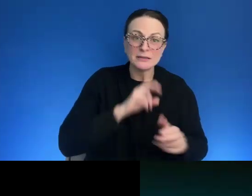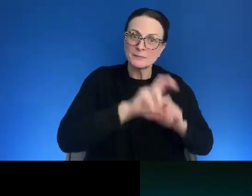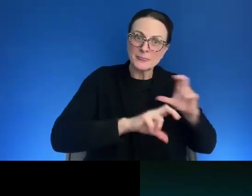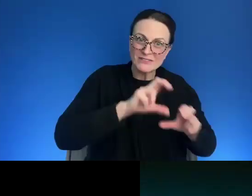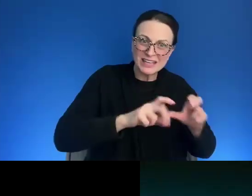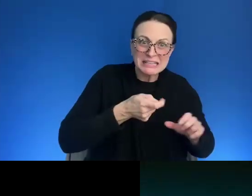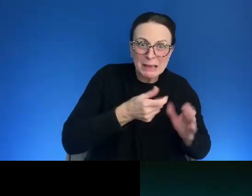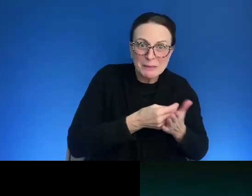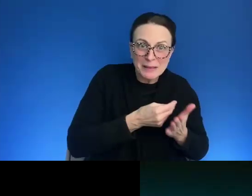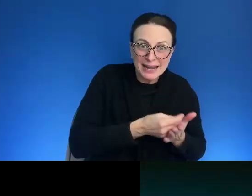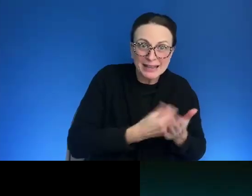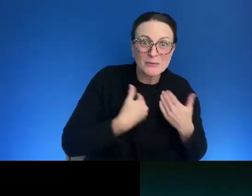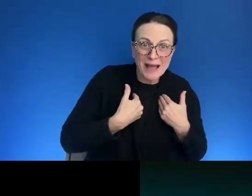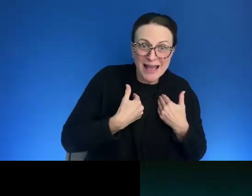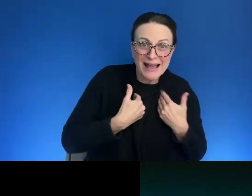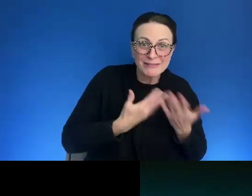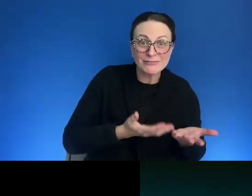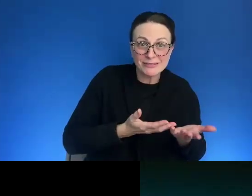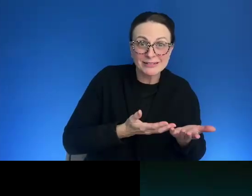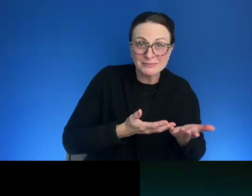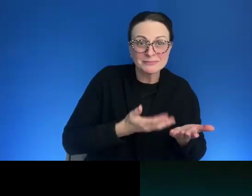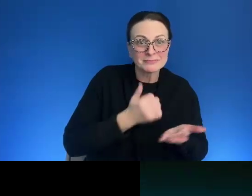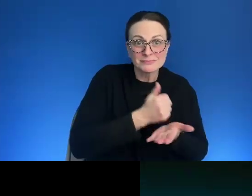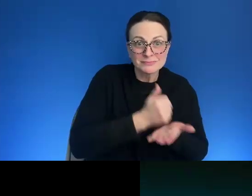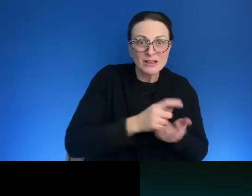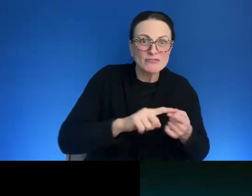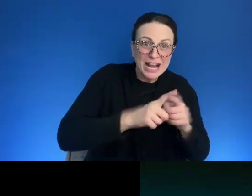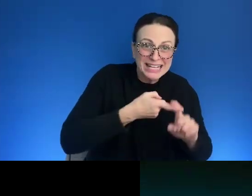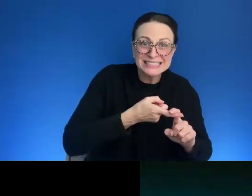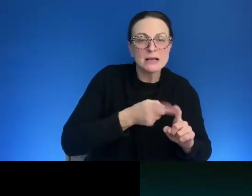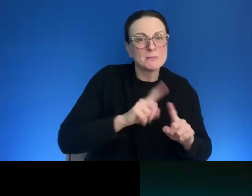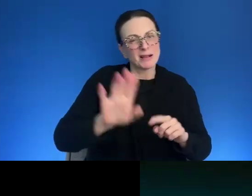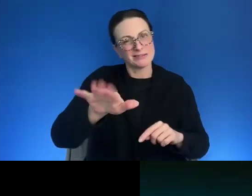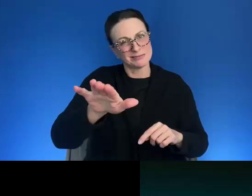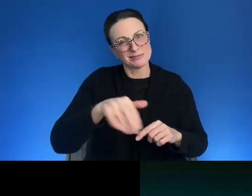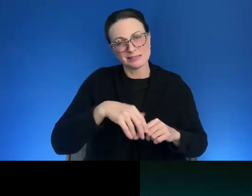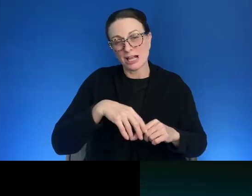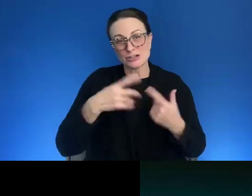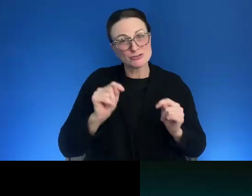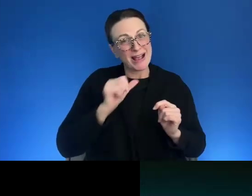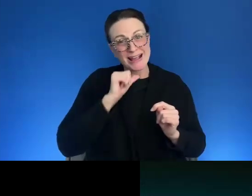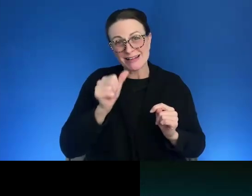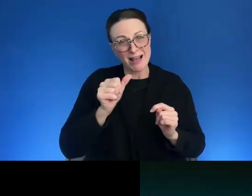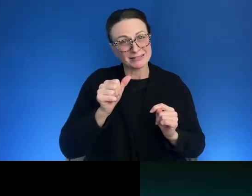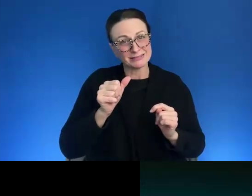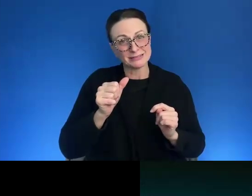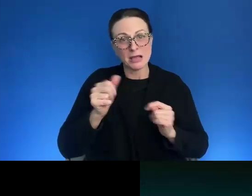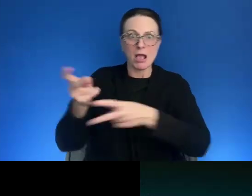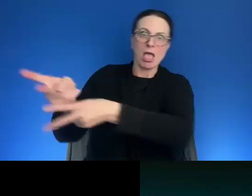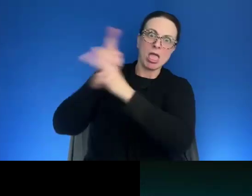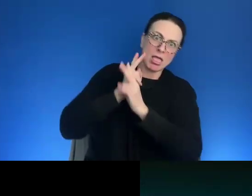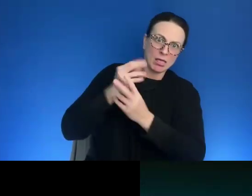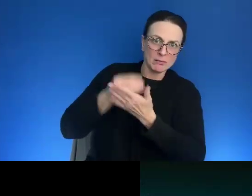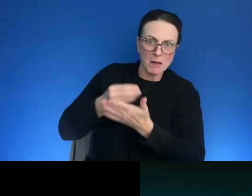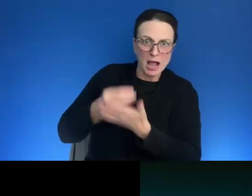the little bit of money that you have, getting assistance from friends. But I would say try not to get a big loan or